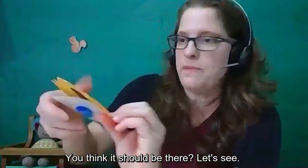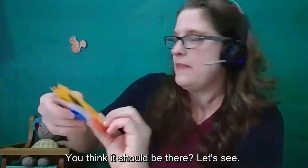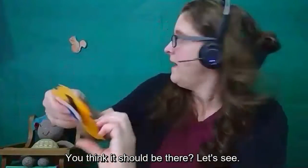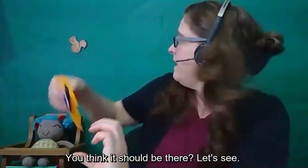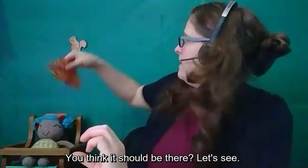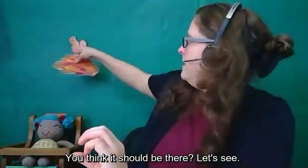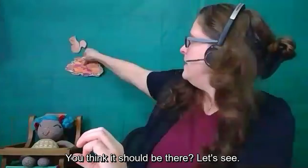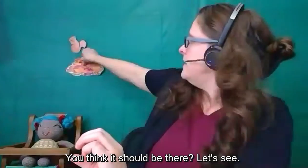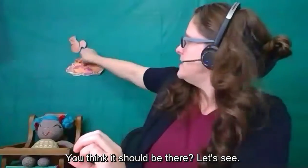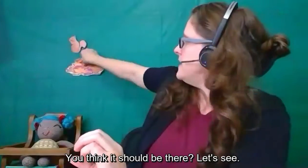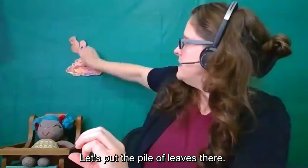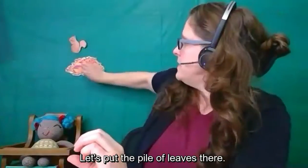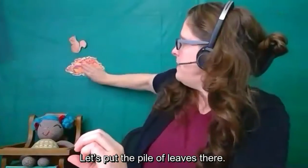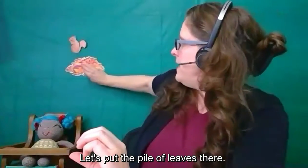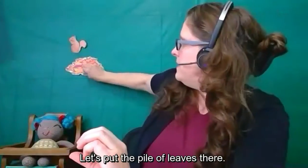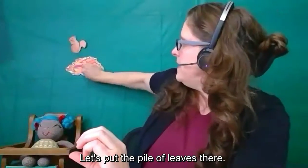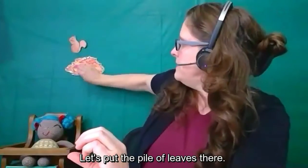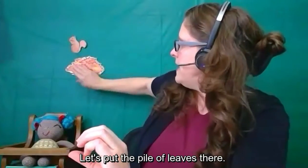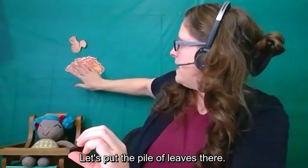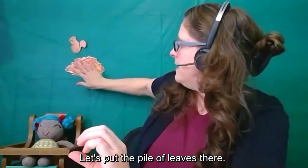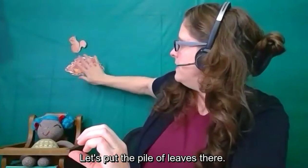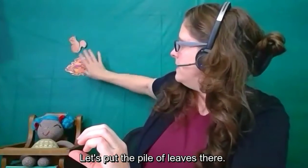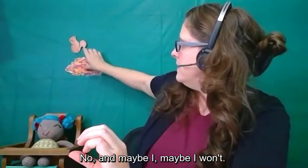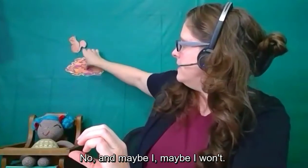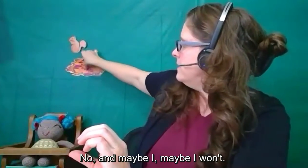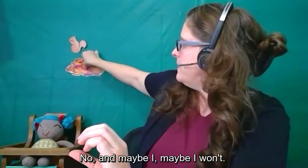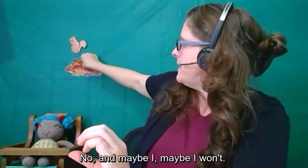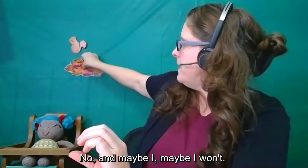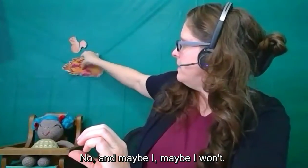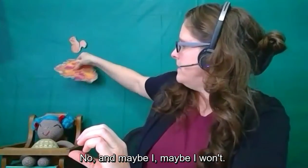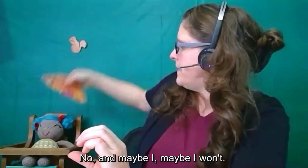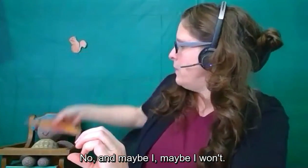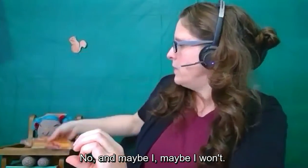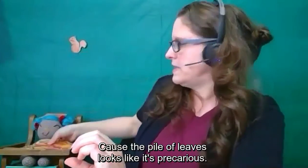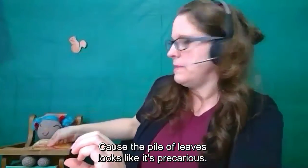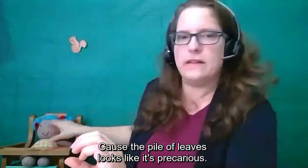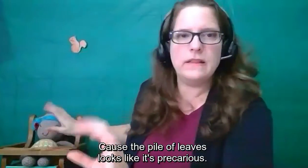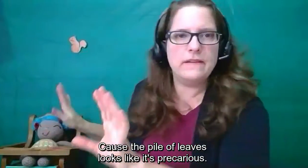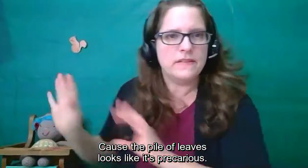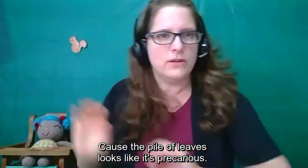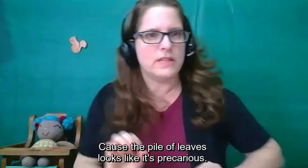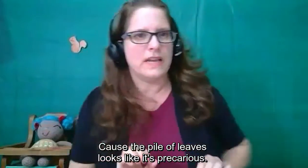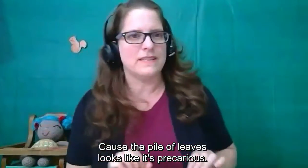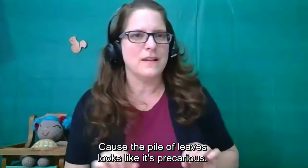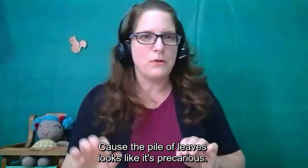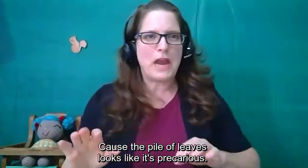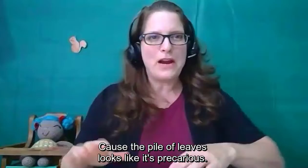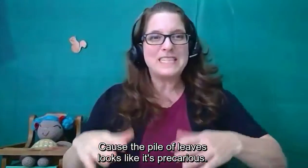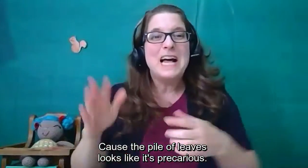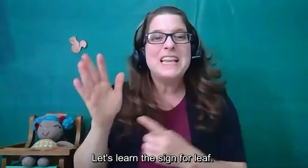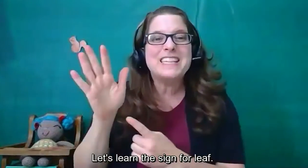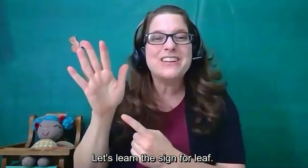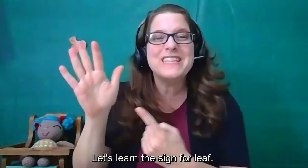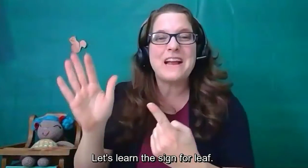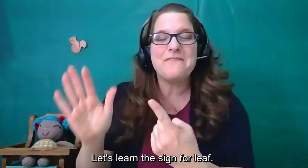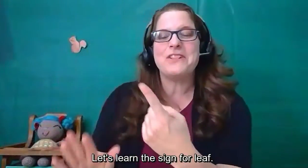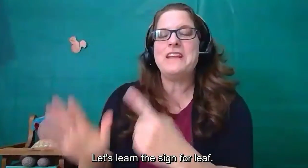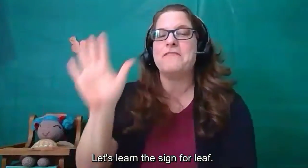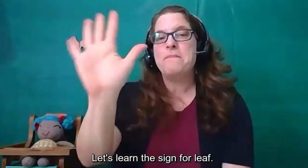be there? Let's see, let's put the pile of leaves there. No, and maybe I won't because the pile of leaves looks like it's precarious. Let's learn the sign for a leaf.